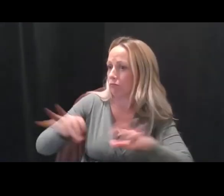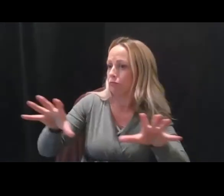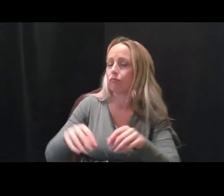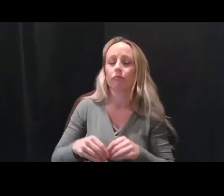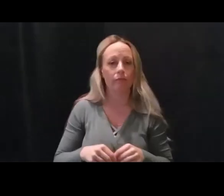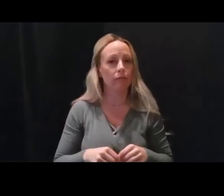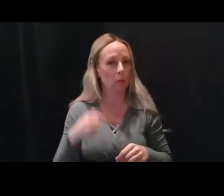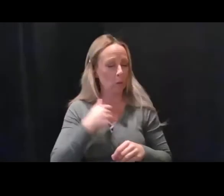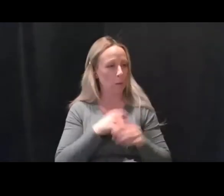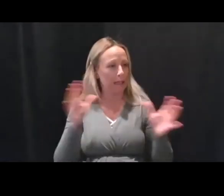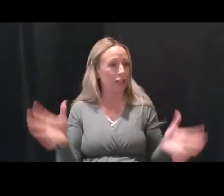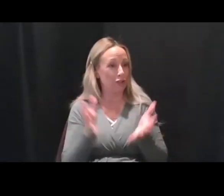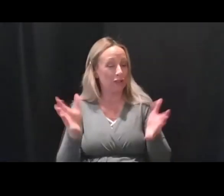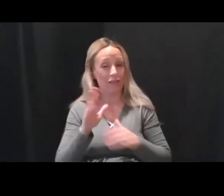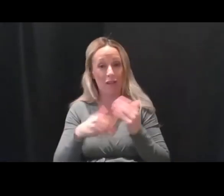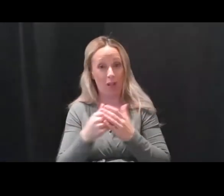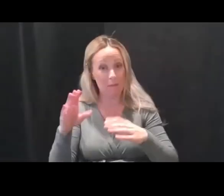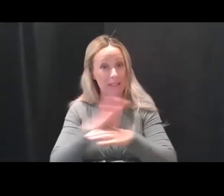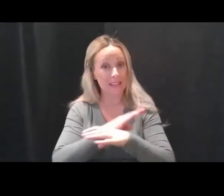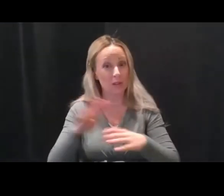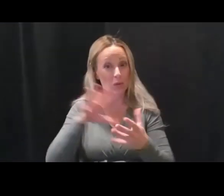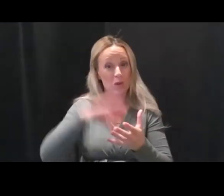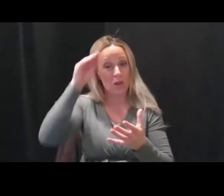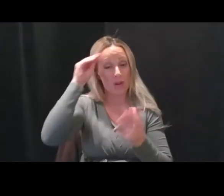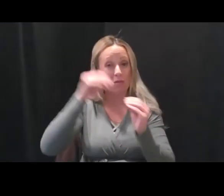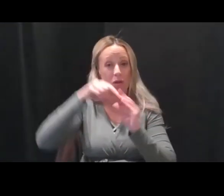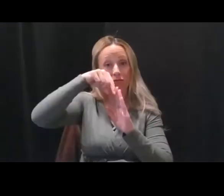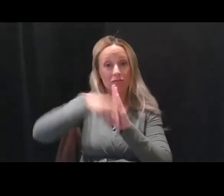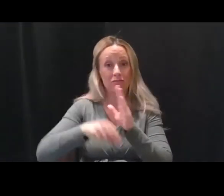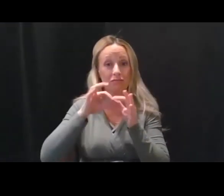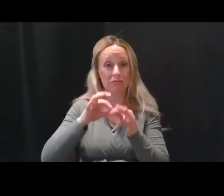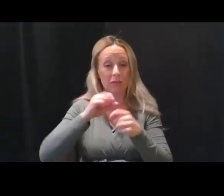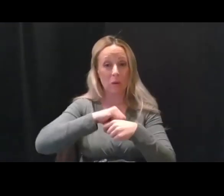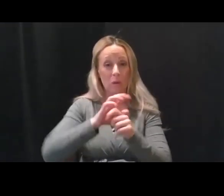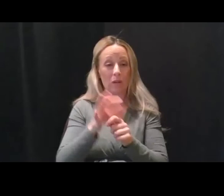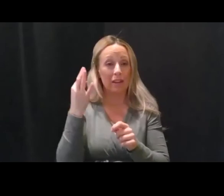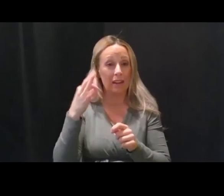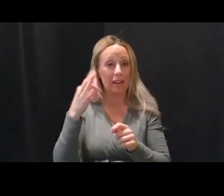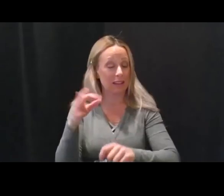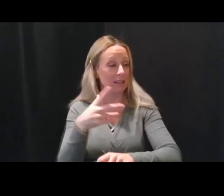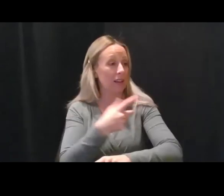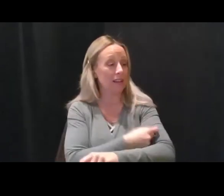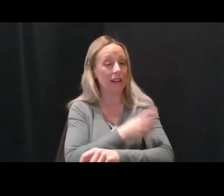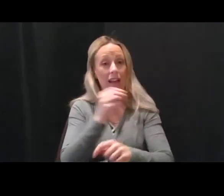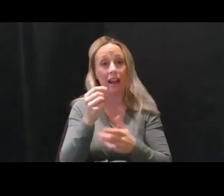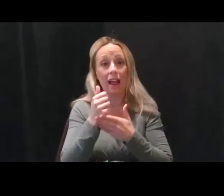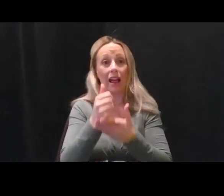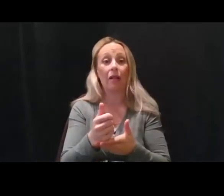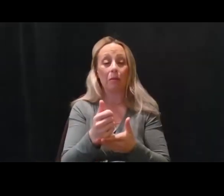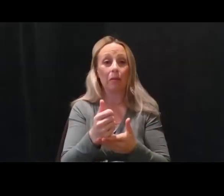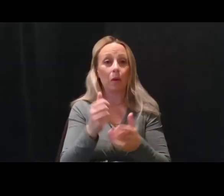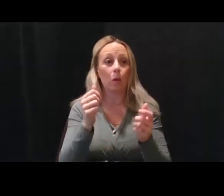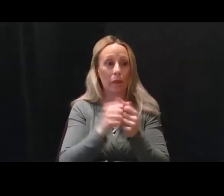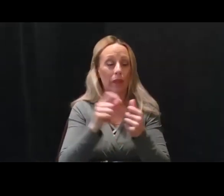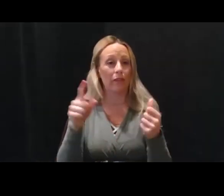So we encourage all businesses to learn more about COVID-19 vaccine and to help begin the first phases of